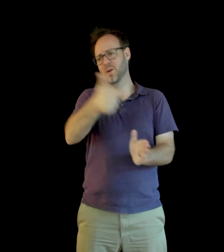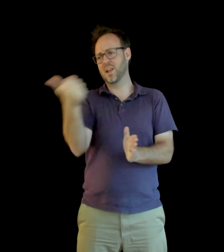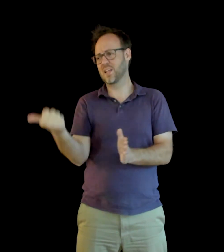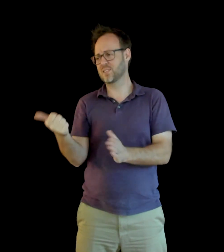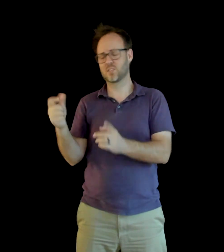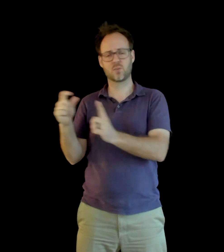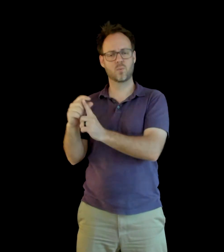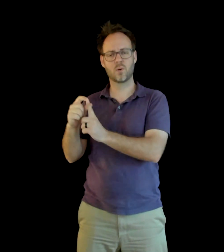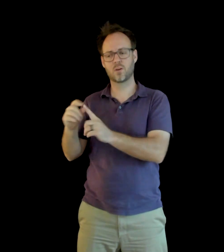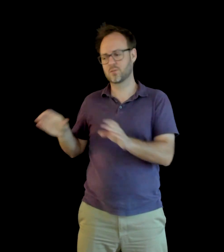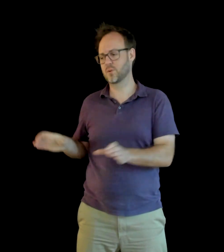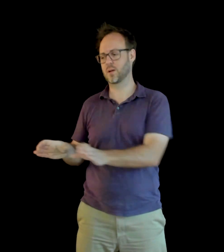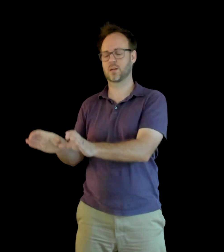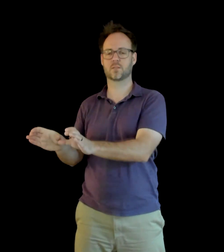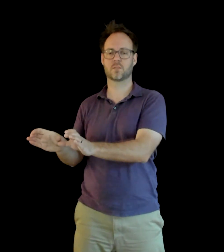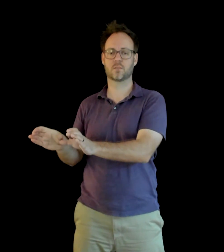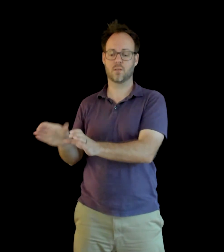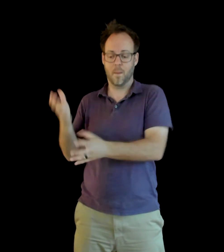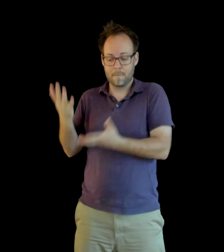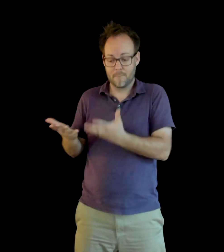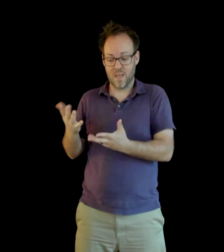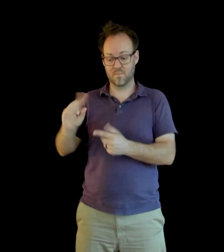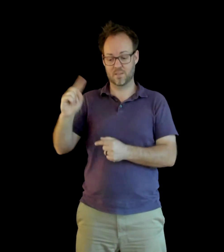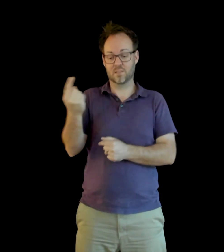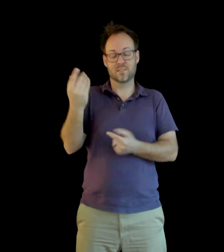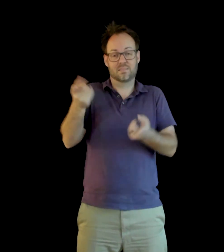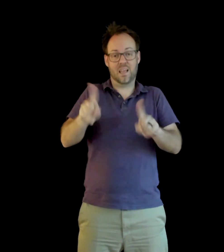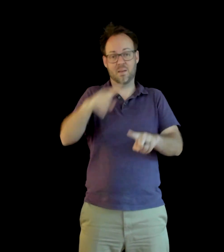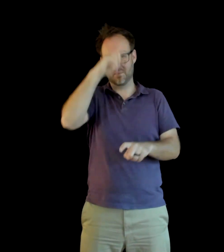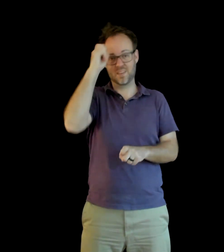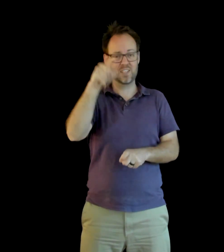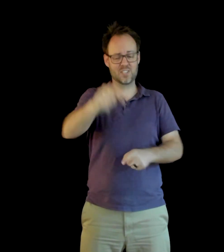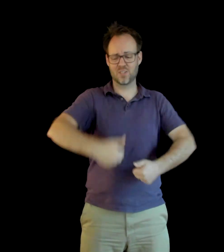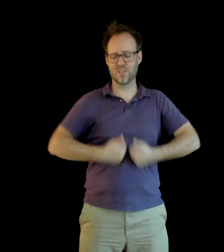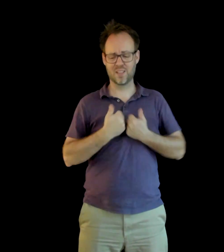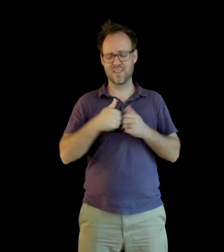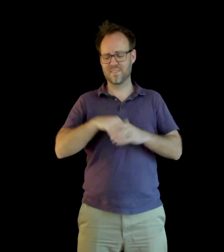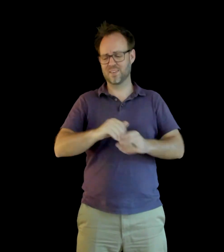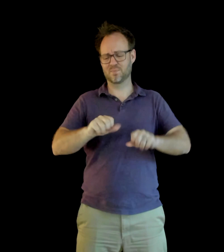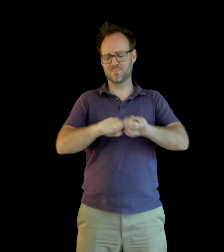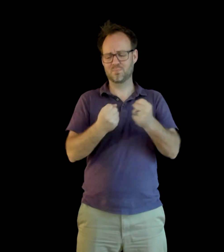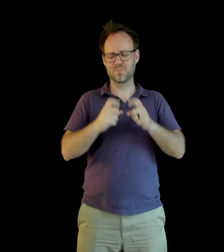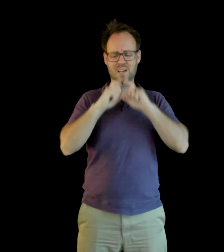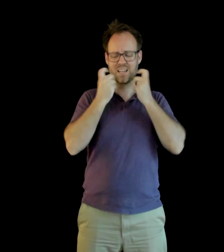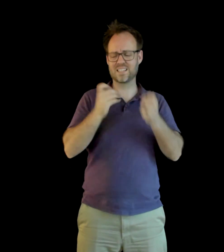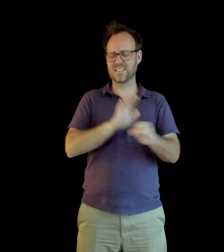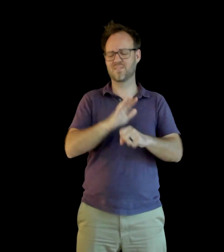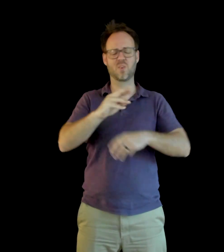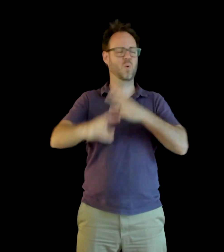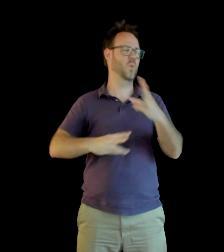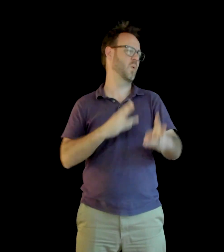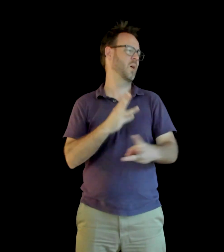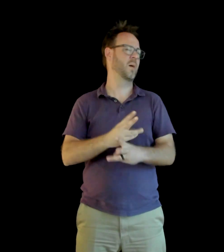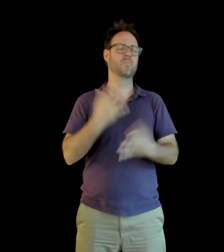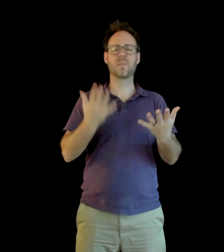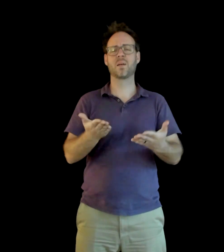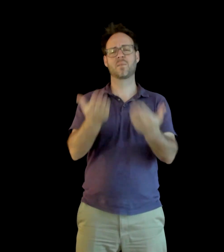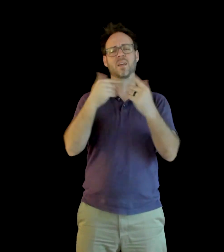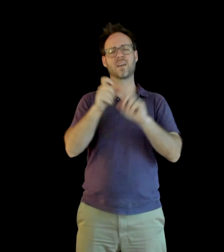else's words or actions. They might just happen because you live in a broken, sinful world.